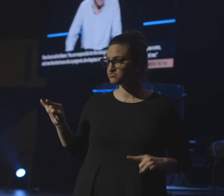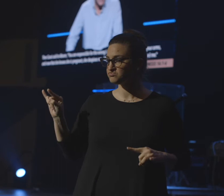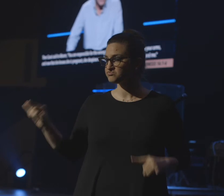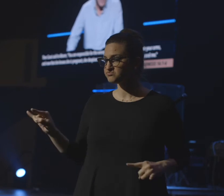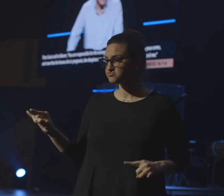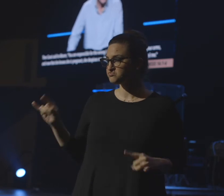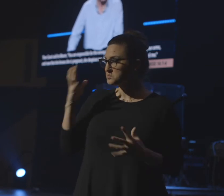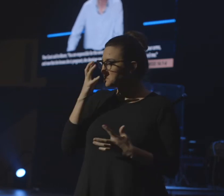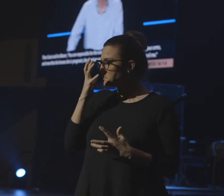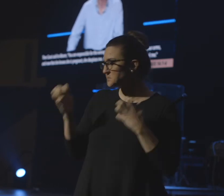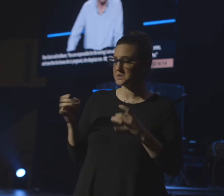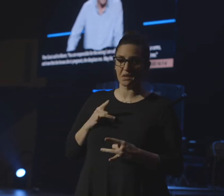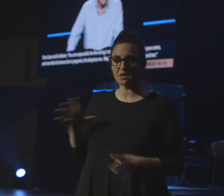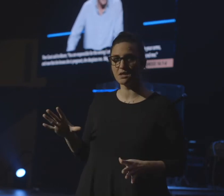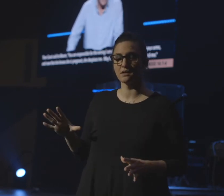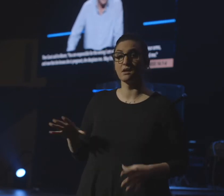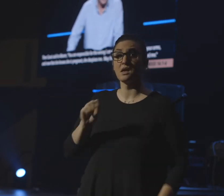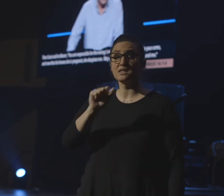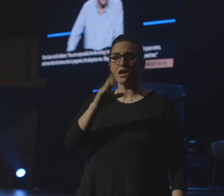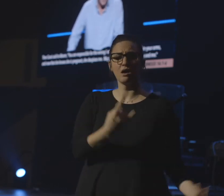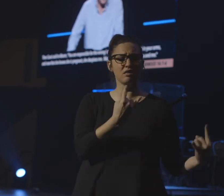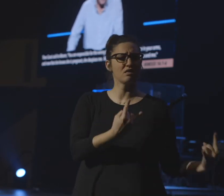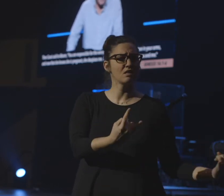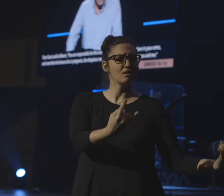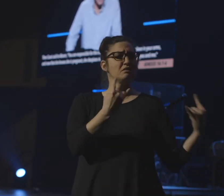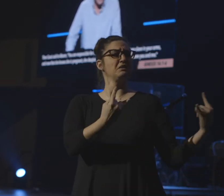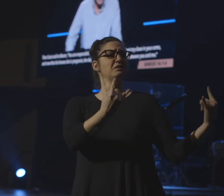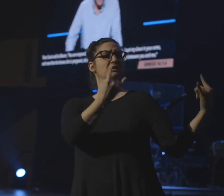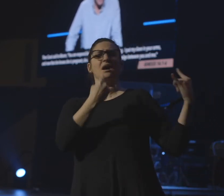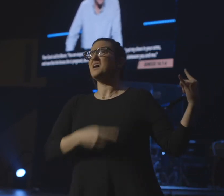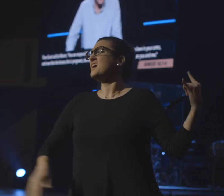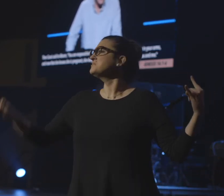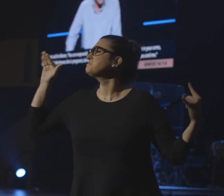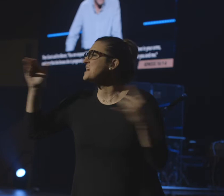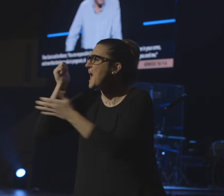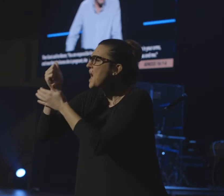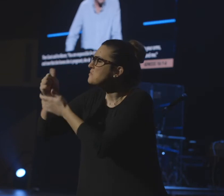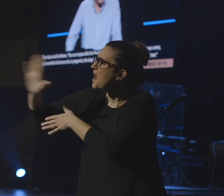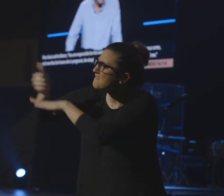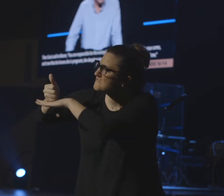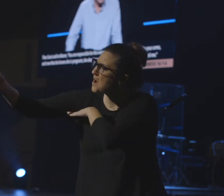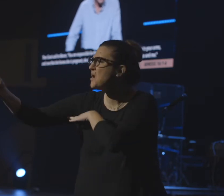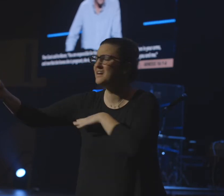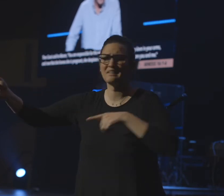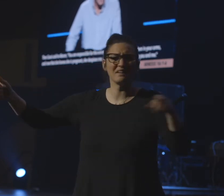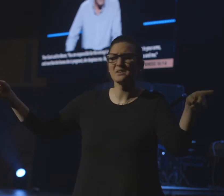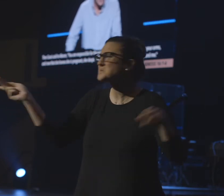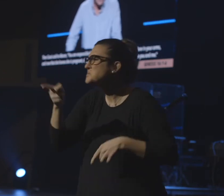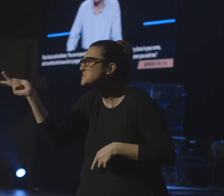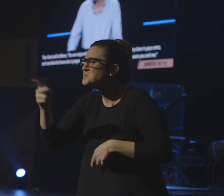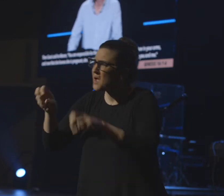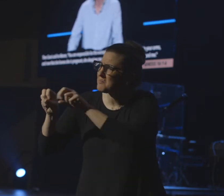"You are responsible for the wrong I am suffering. I put my slave in your arms, and now that she knows she is pregnant,